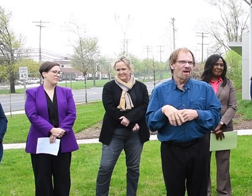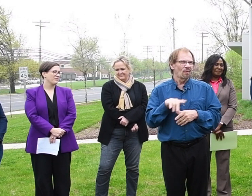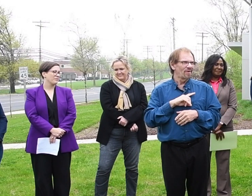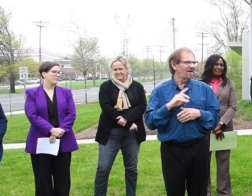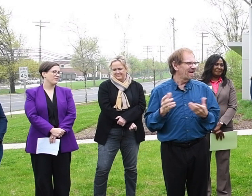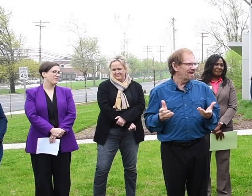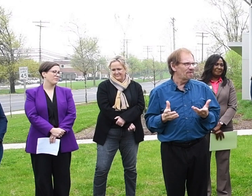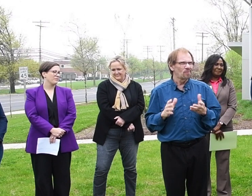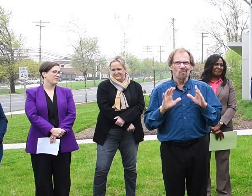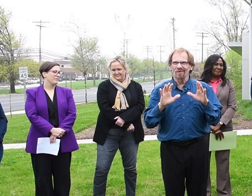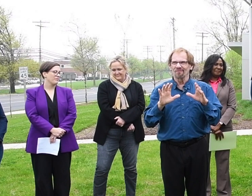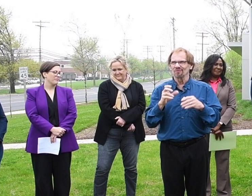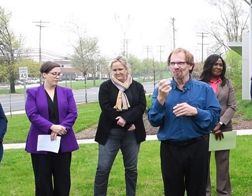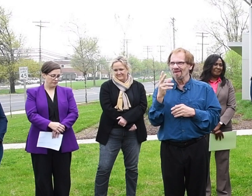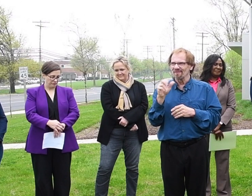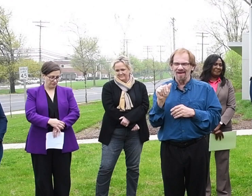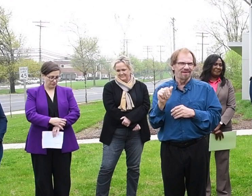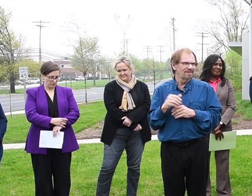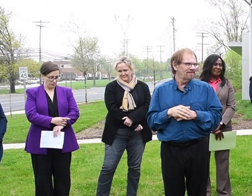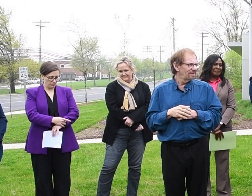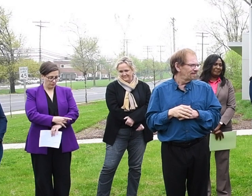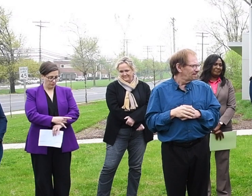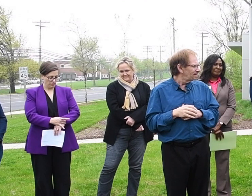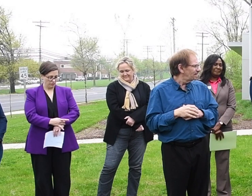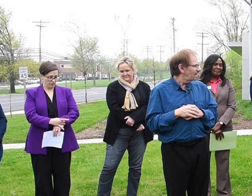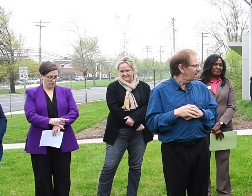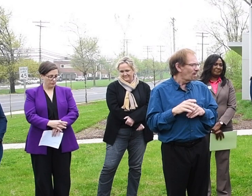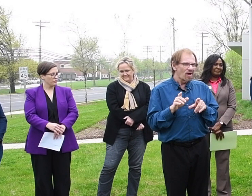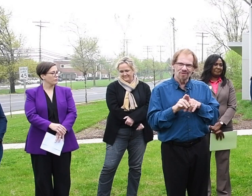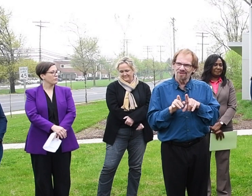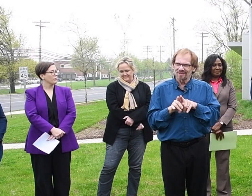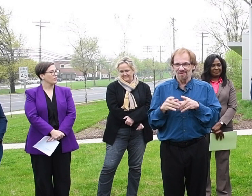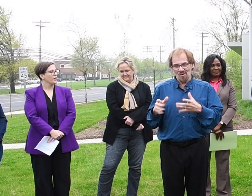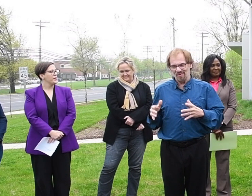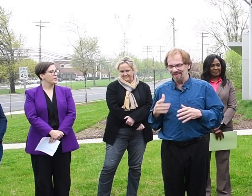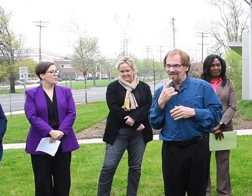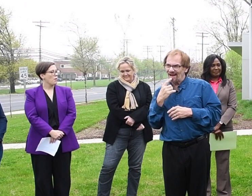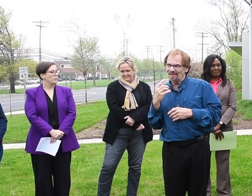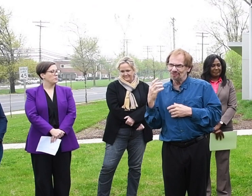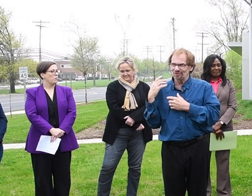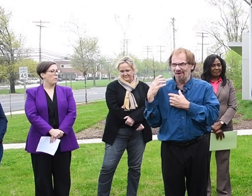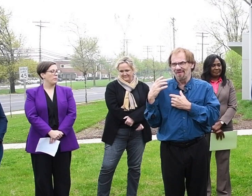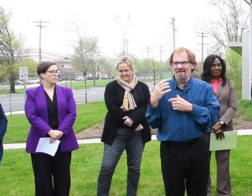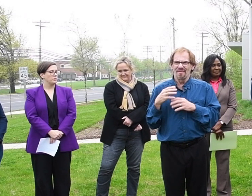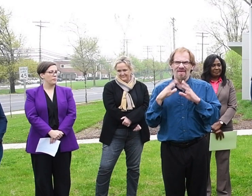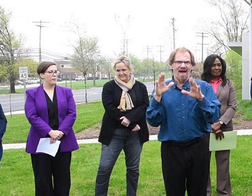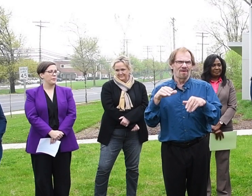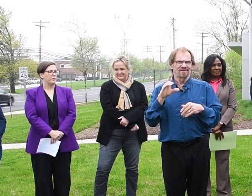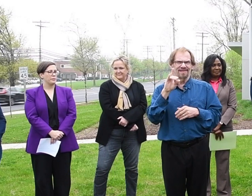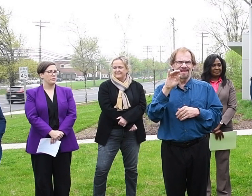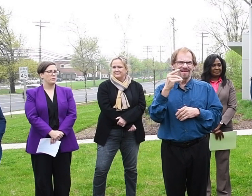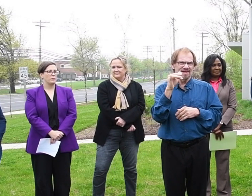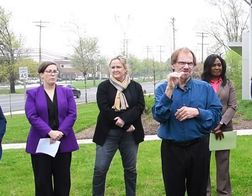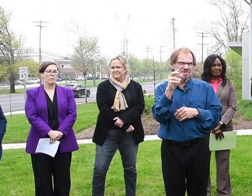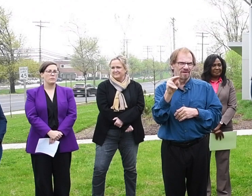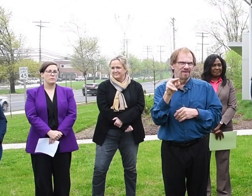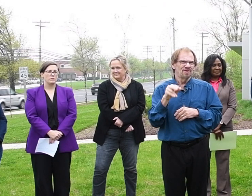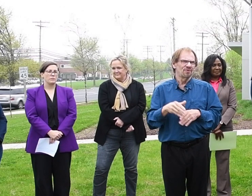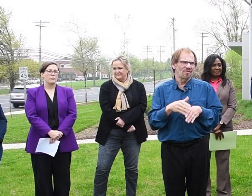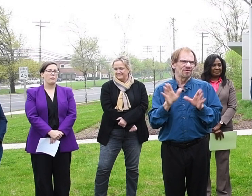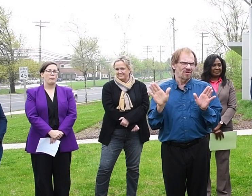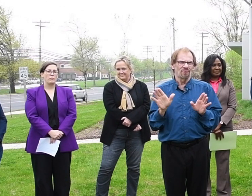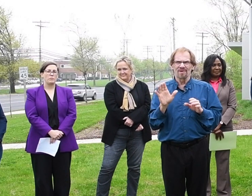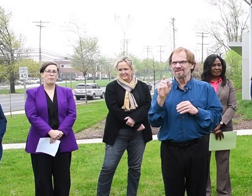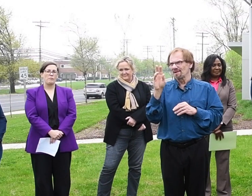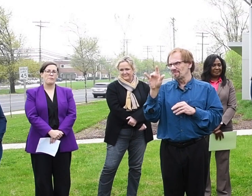here in the wonderful District 12A. And also, as was mentioned, I chair the House delegation to the General